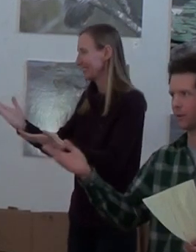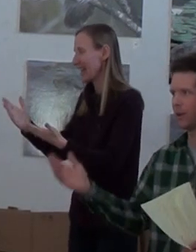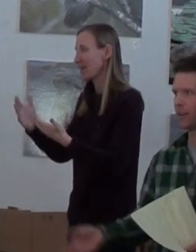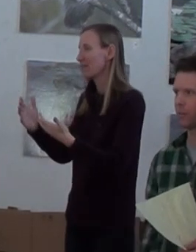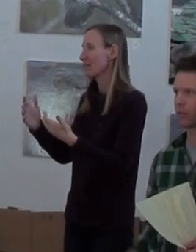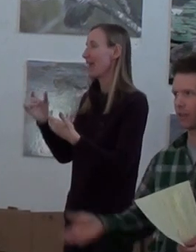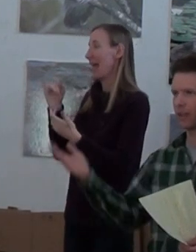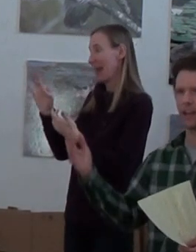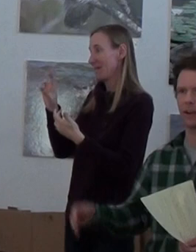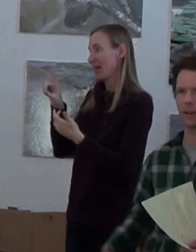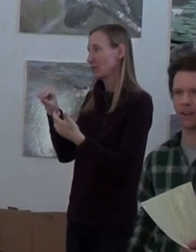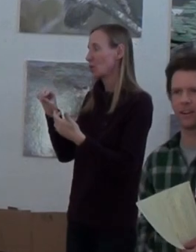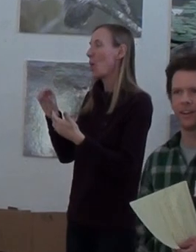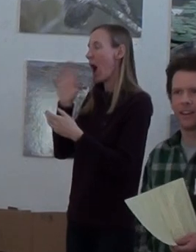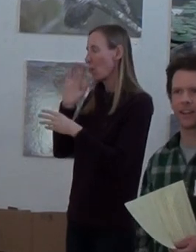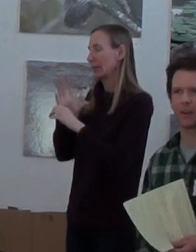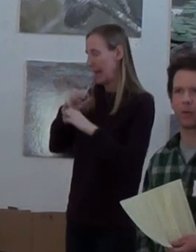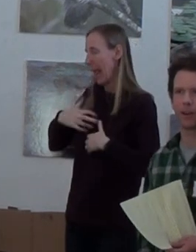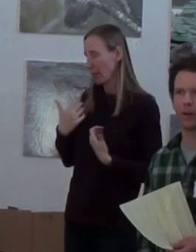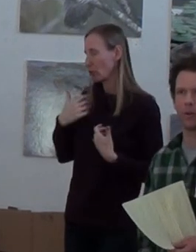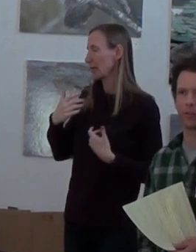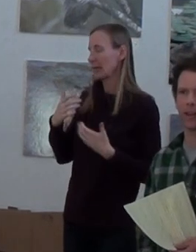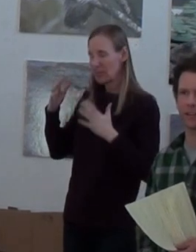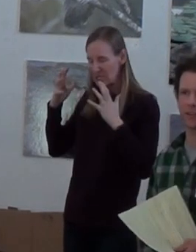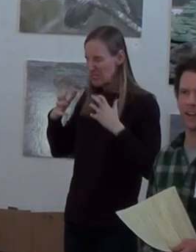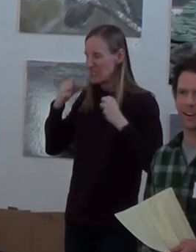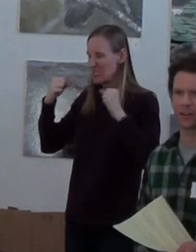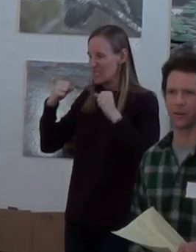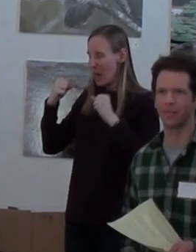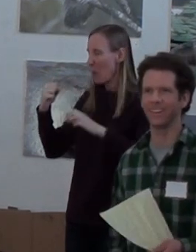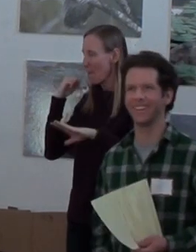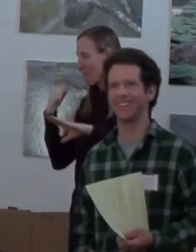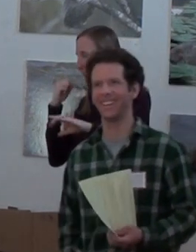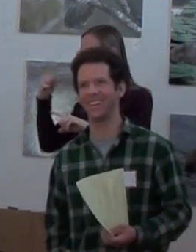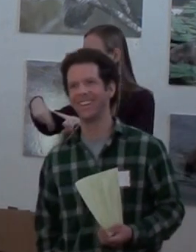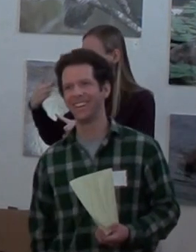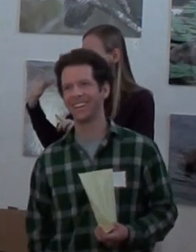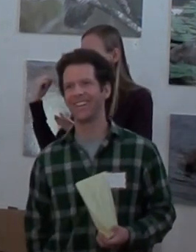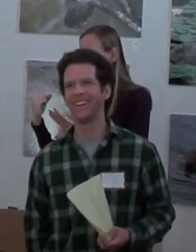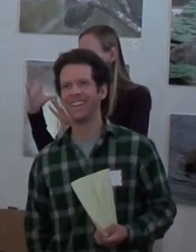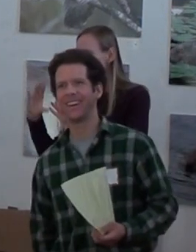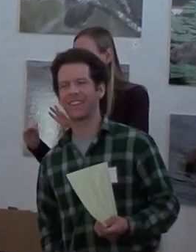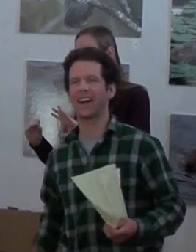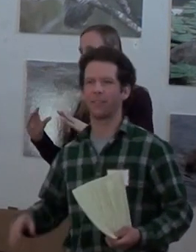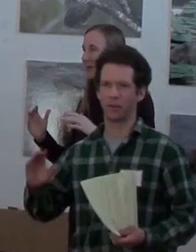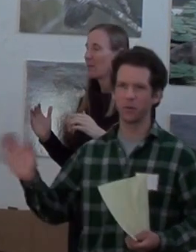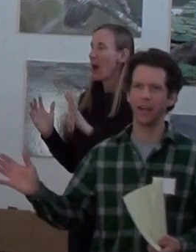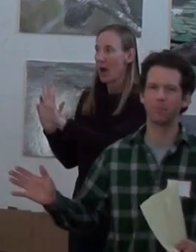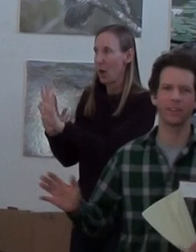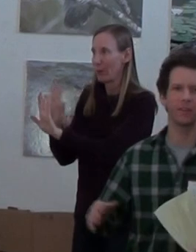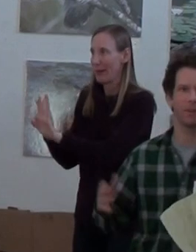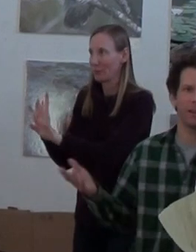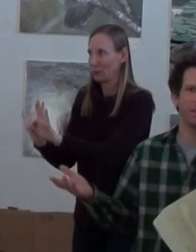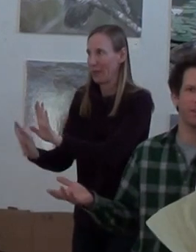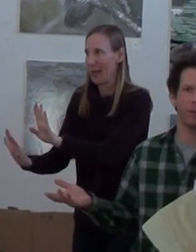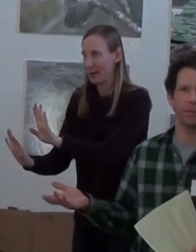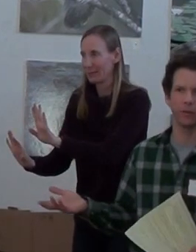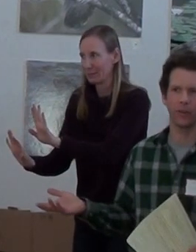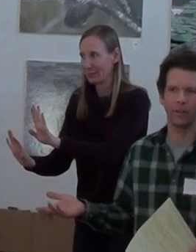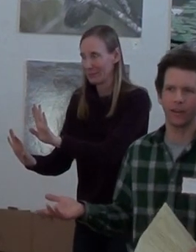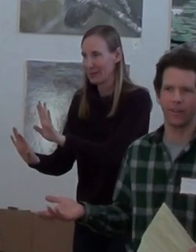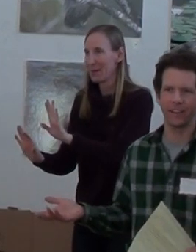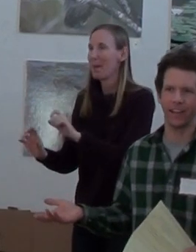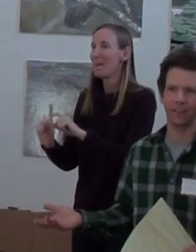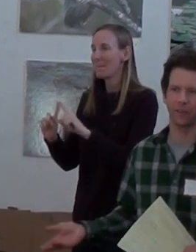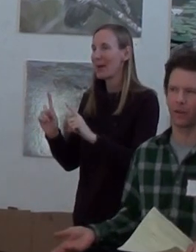if I do. I'm just going to get angry and going to want to go and slash your tire or something. You know, not that I ever do that, but you know what I mean. There's people